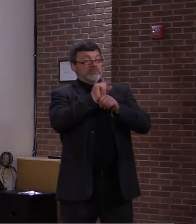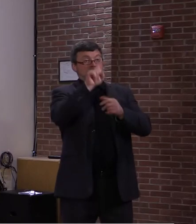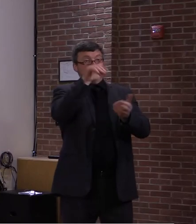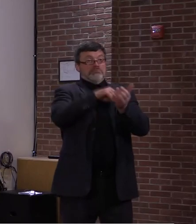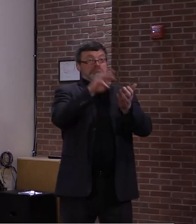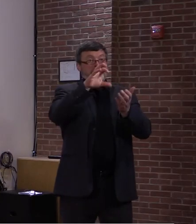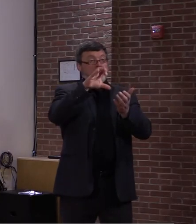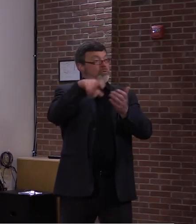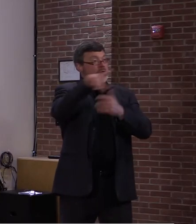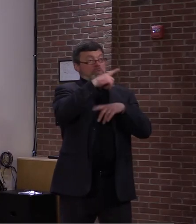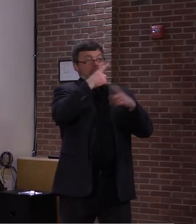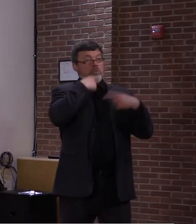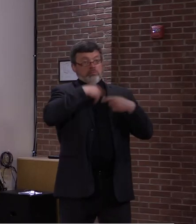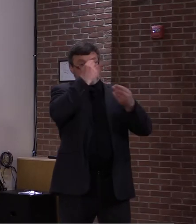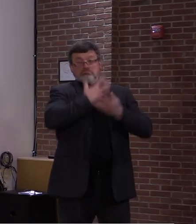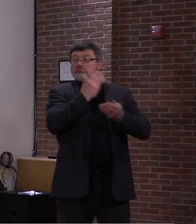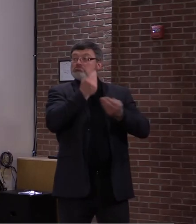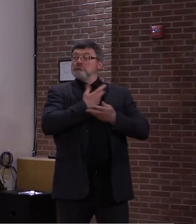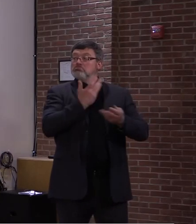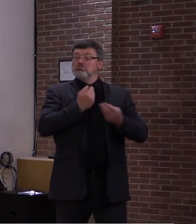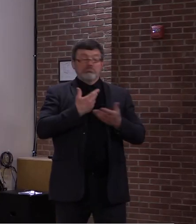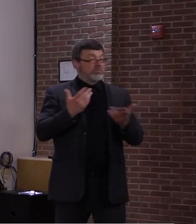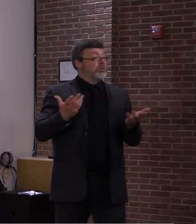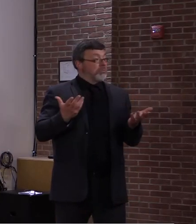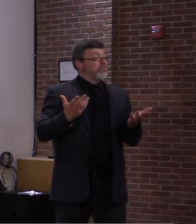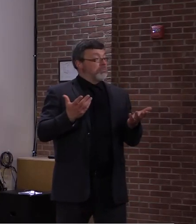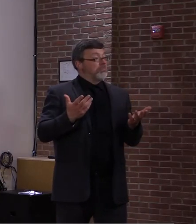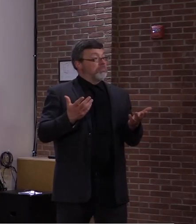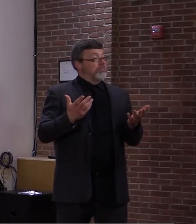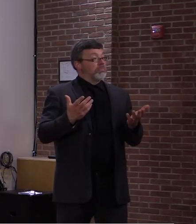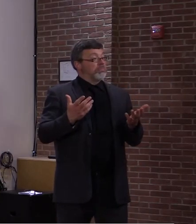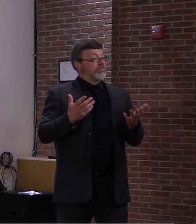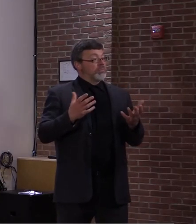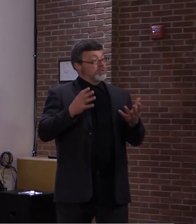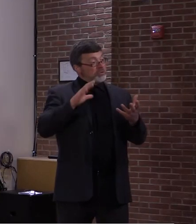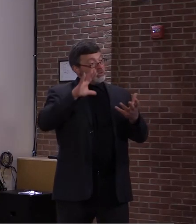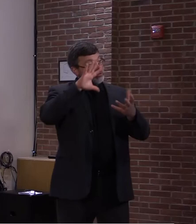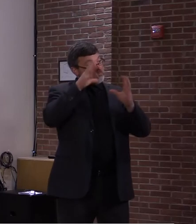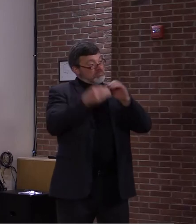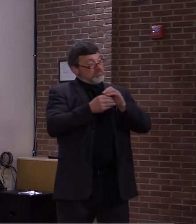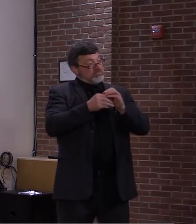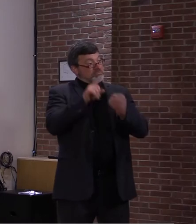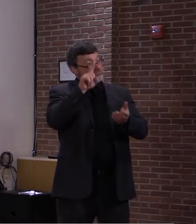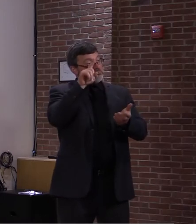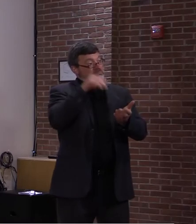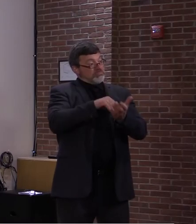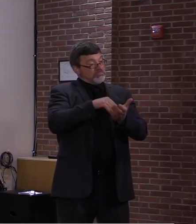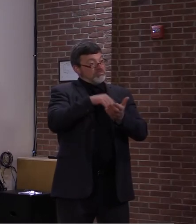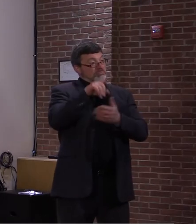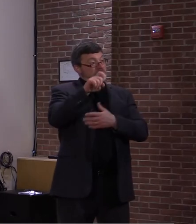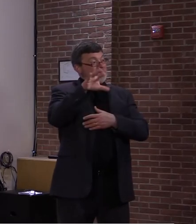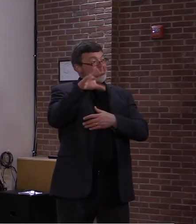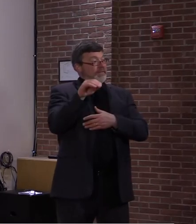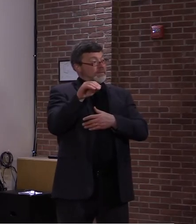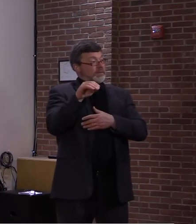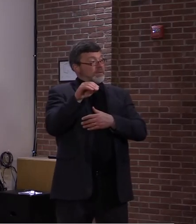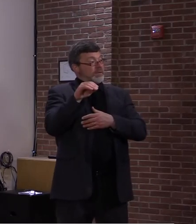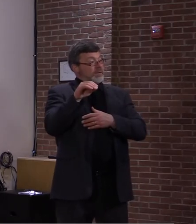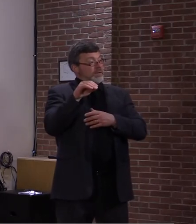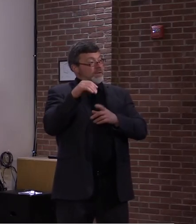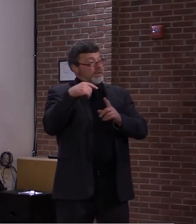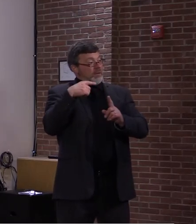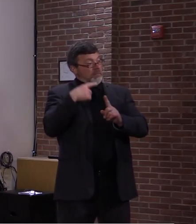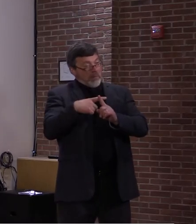And out of those, 1,155 were positive and 450 were negative.